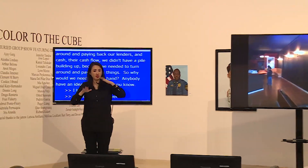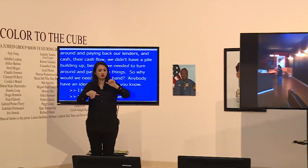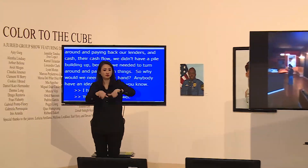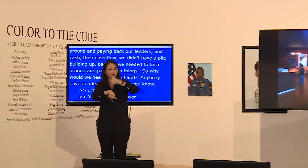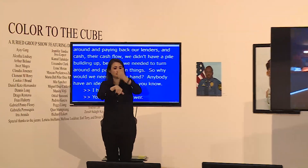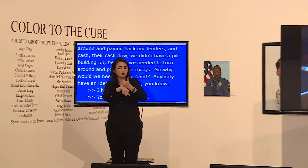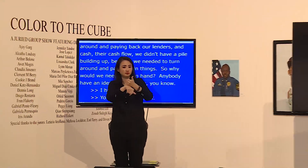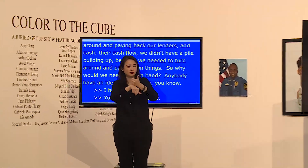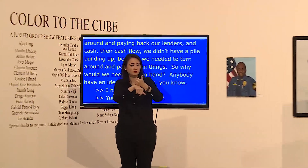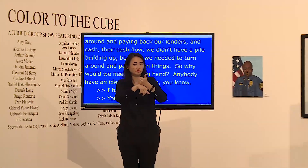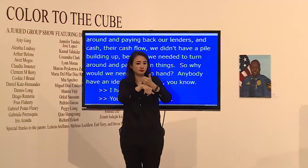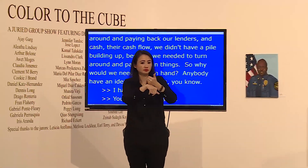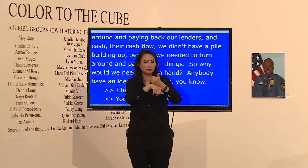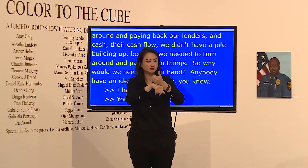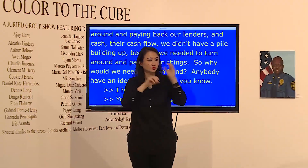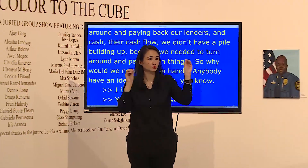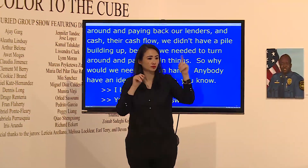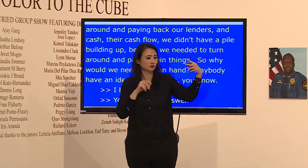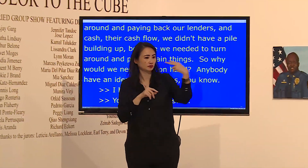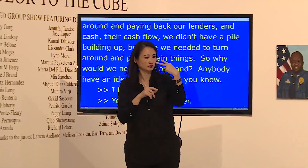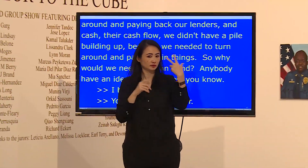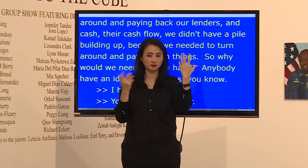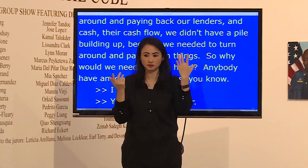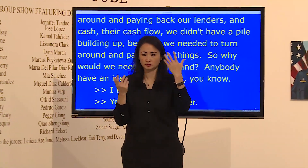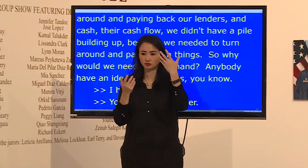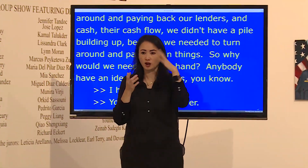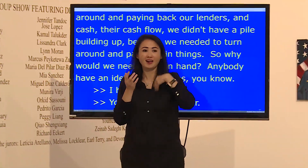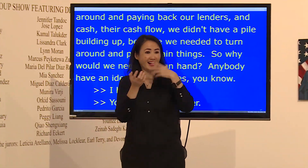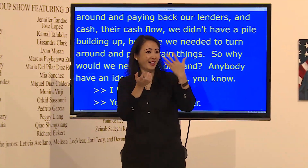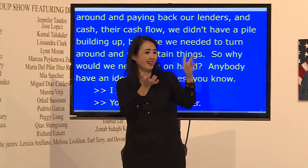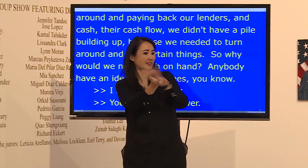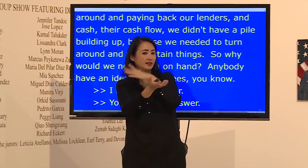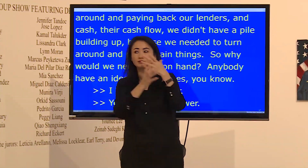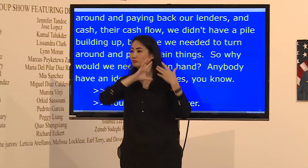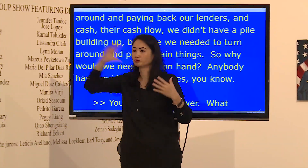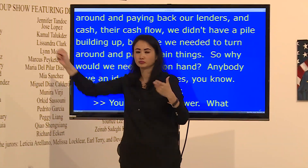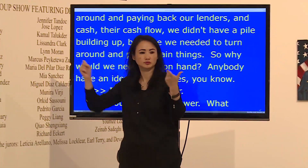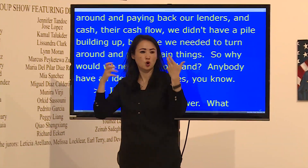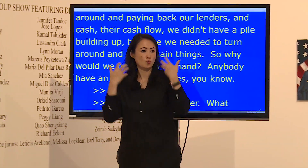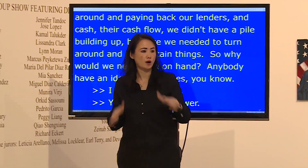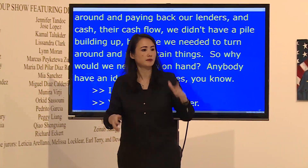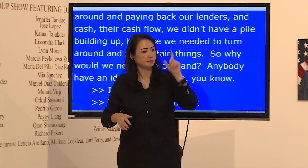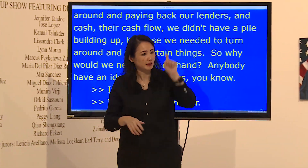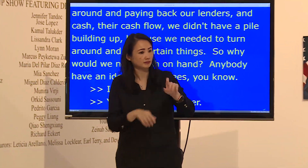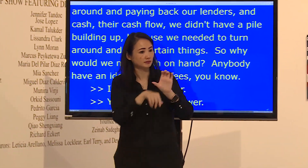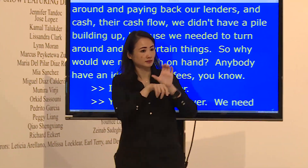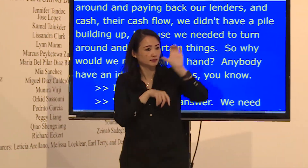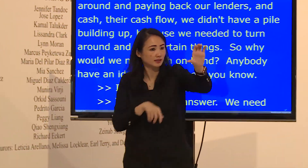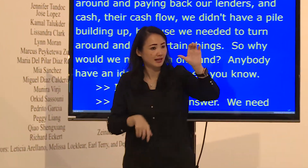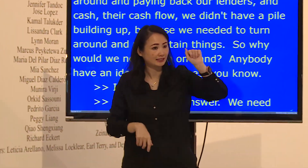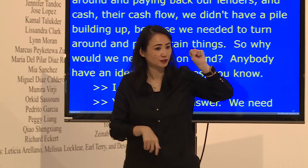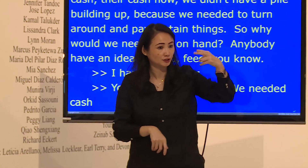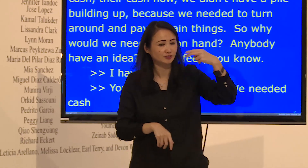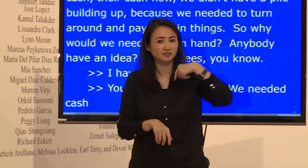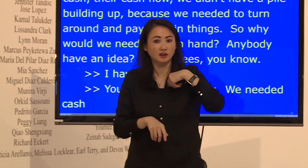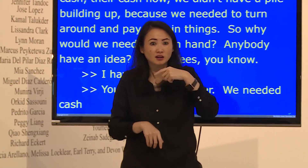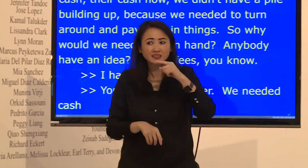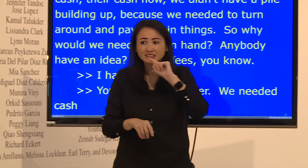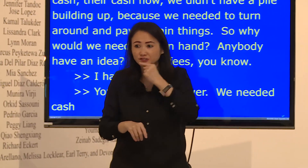Well, we need the cash flow to be able to have a credit history, to be able to have that impact things moving forward. So if we have